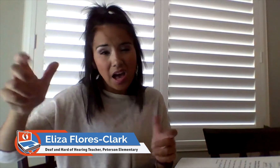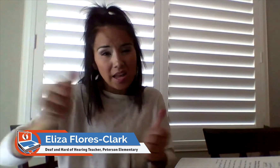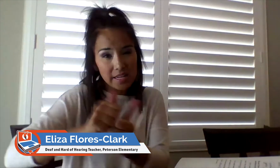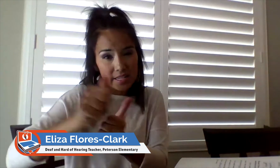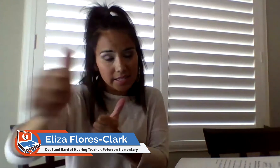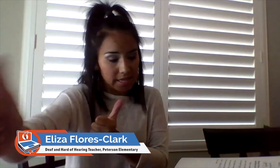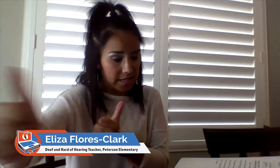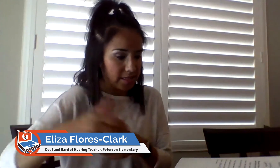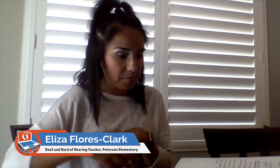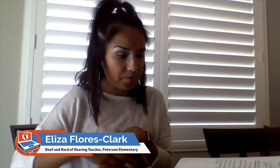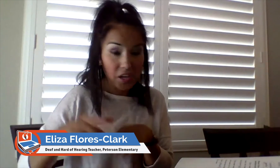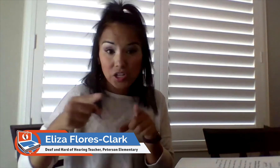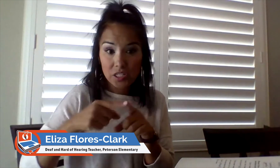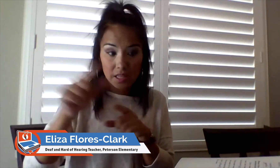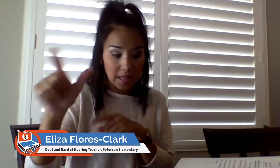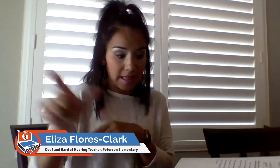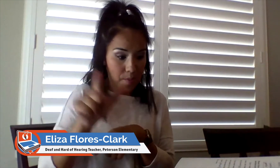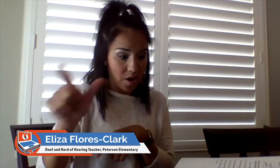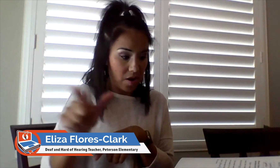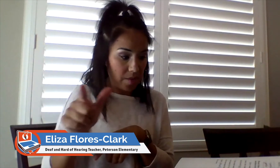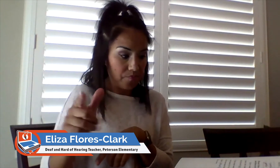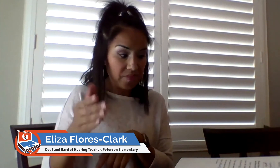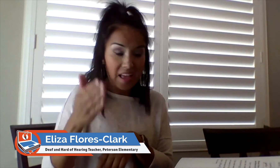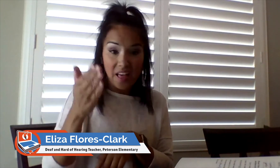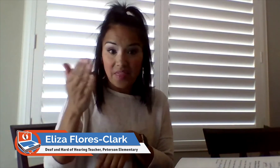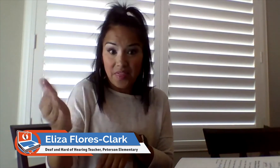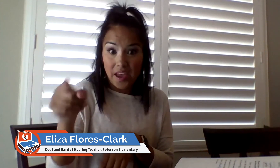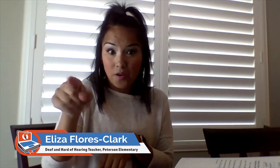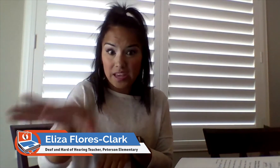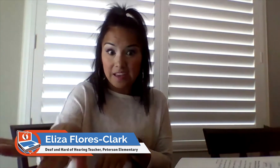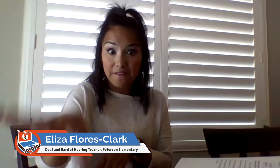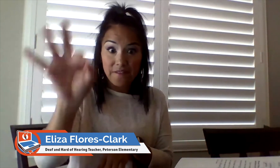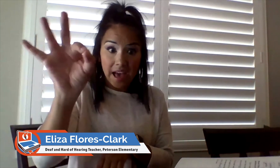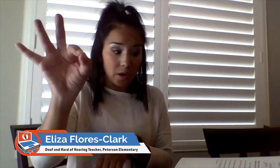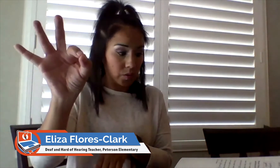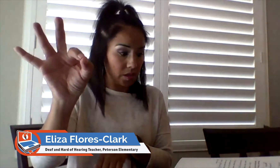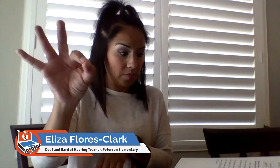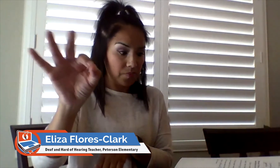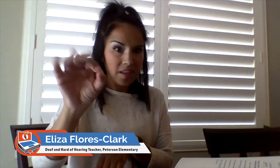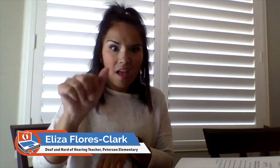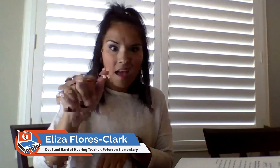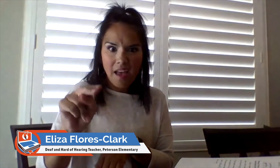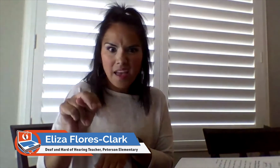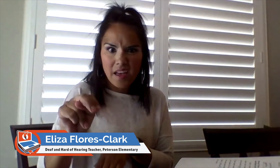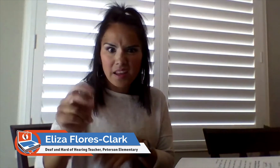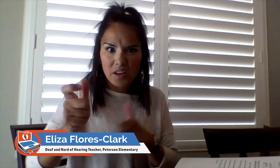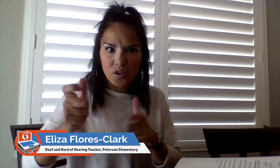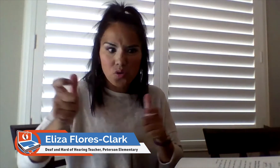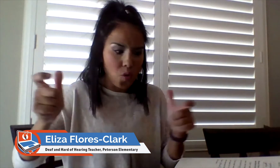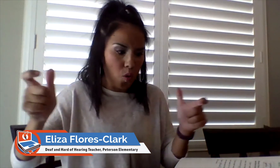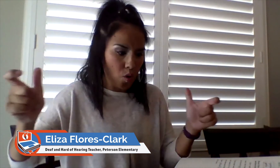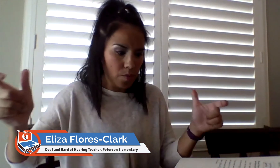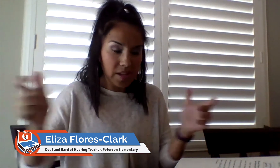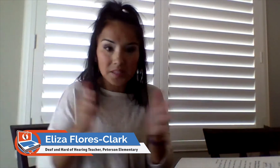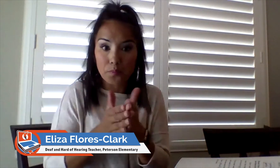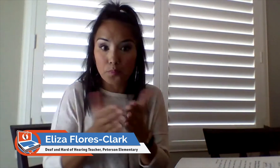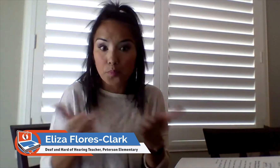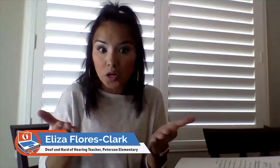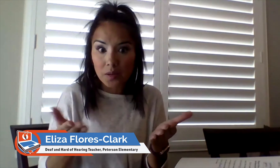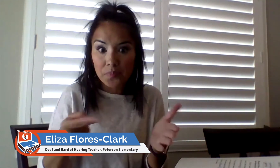a distance to the library. There he found an enormous book.